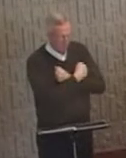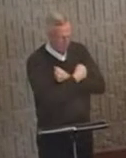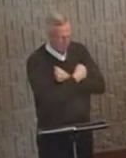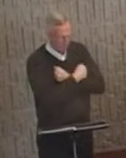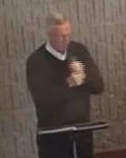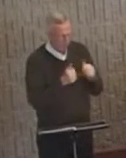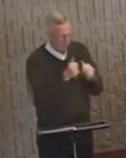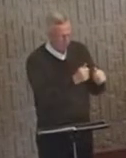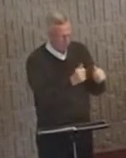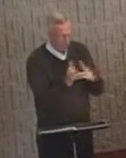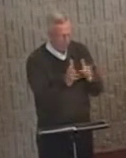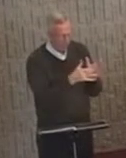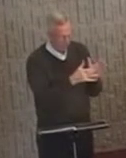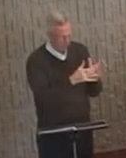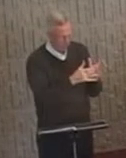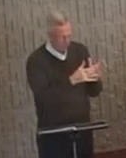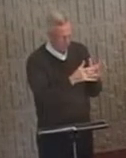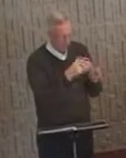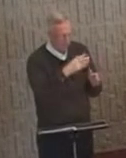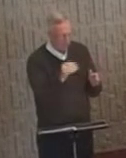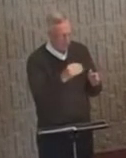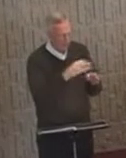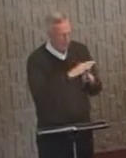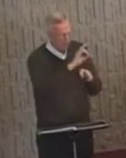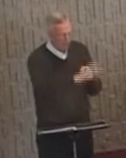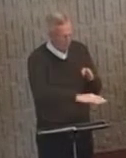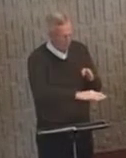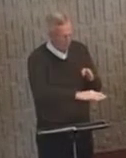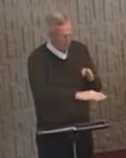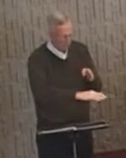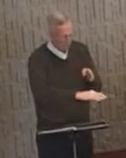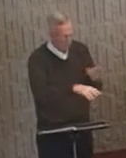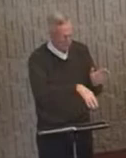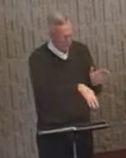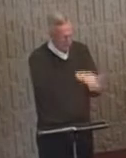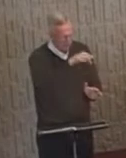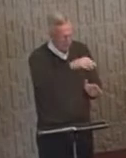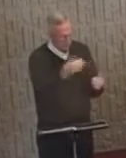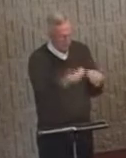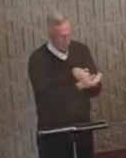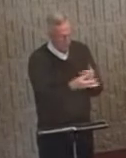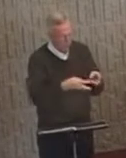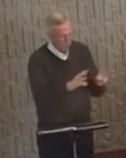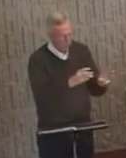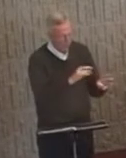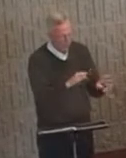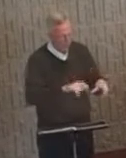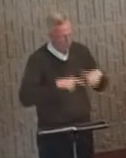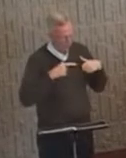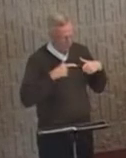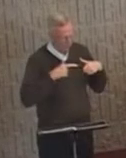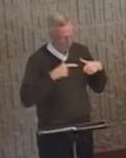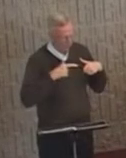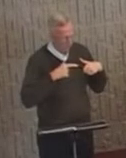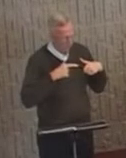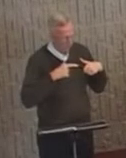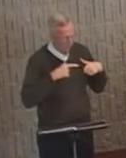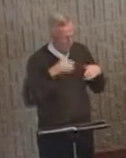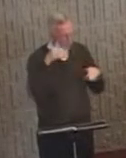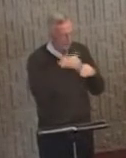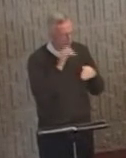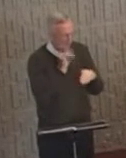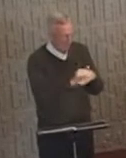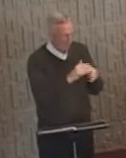follow Jesus, and to ultimately discover a new way of life. And in that